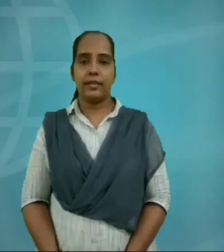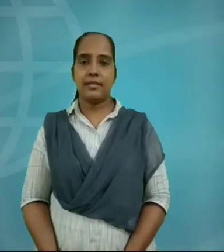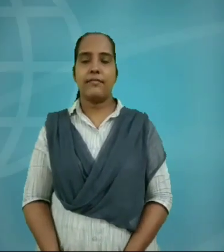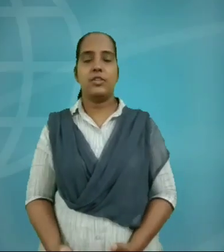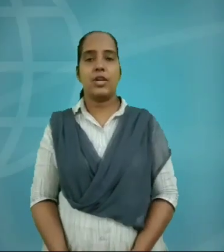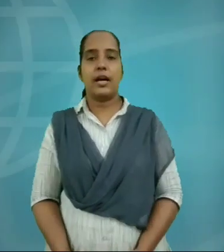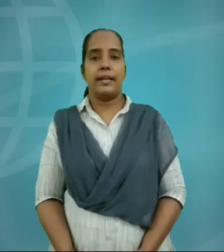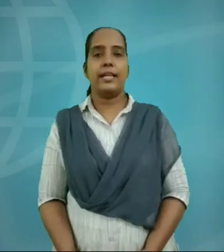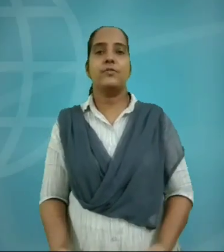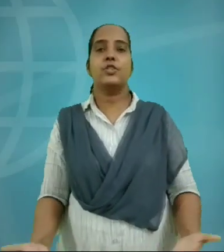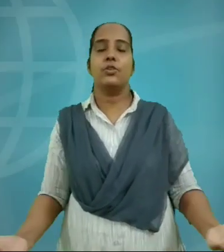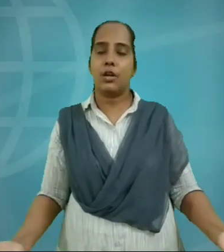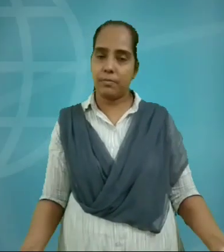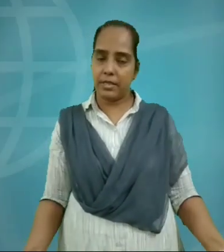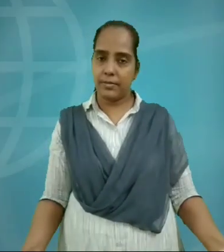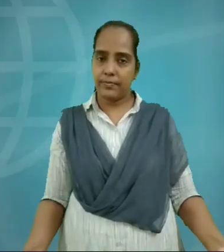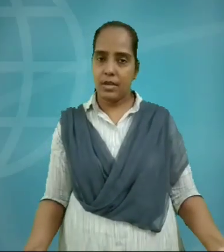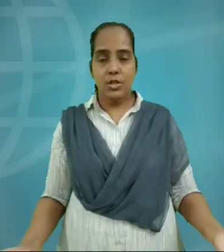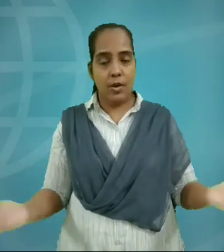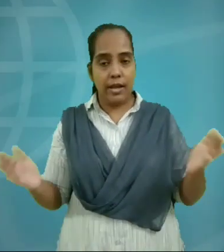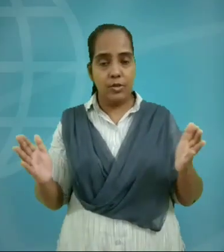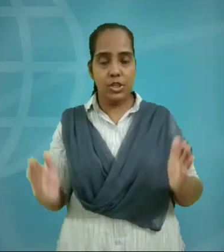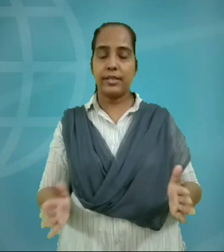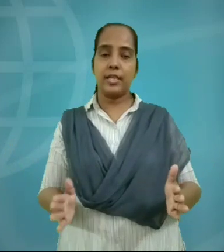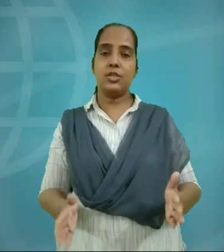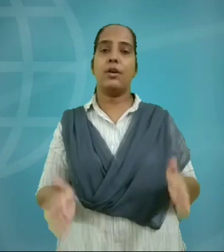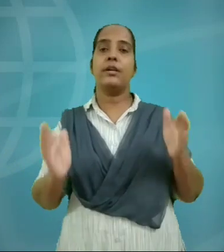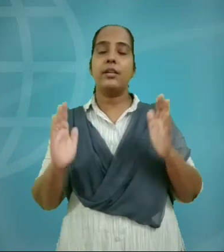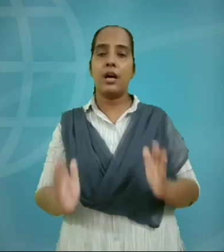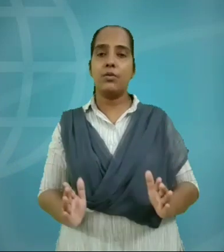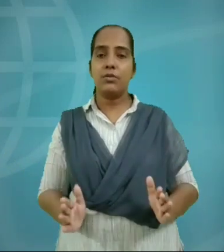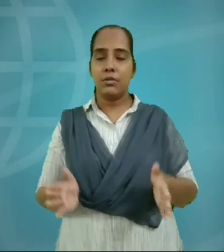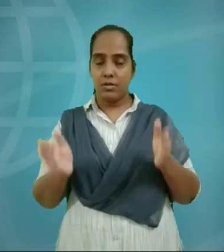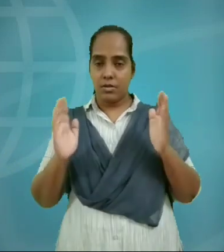things which are lines which do not meet. So I am sure that you are now